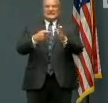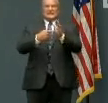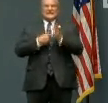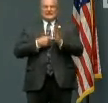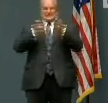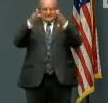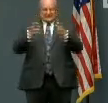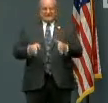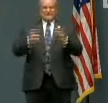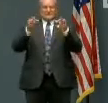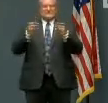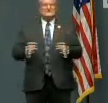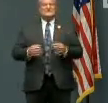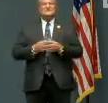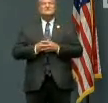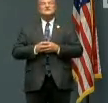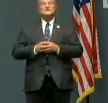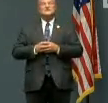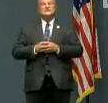an individual